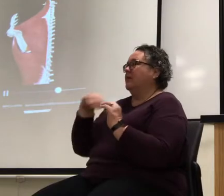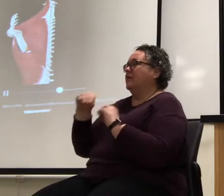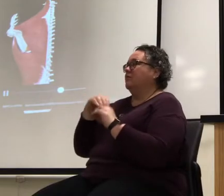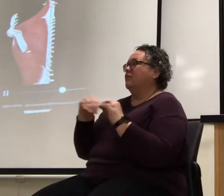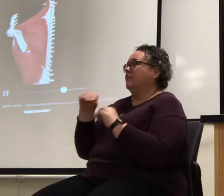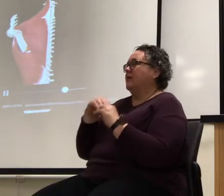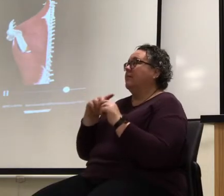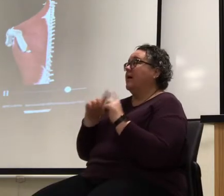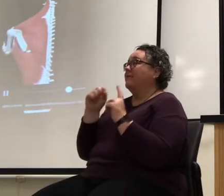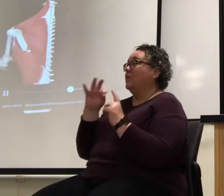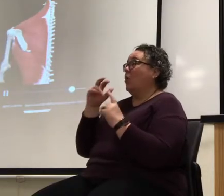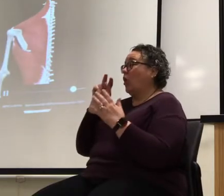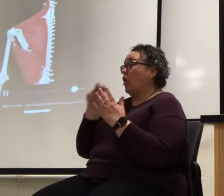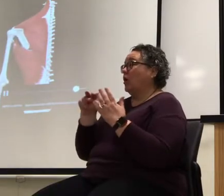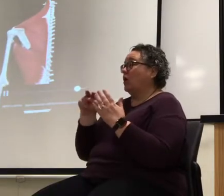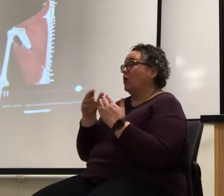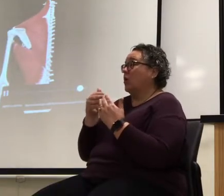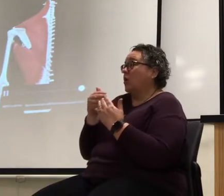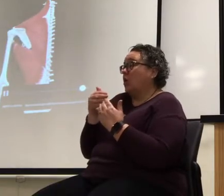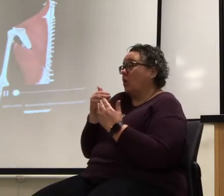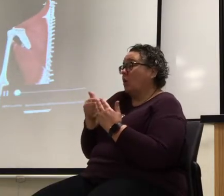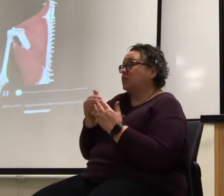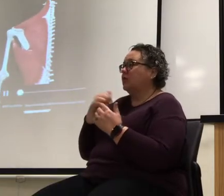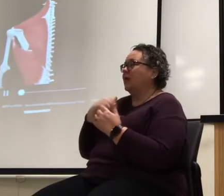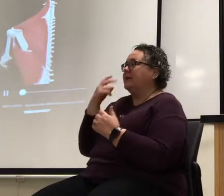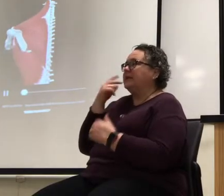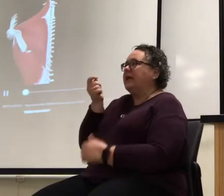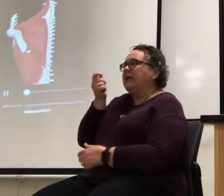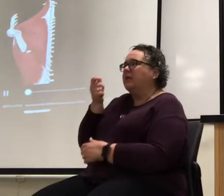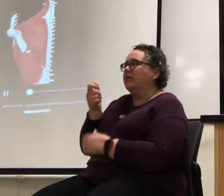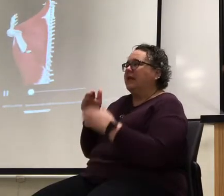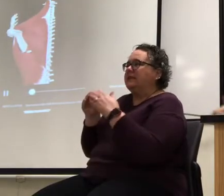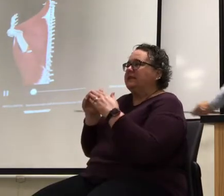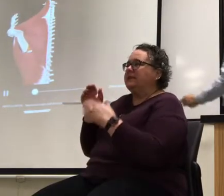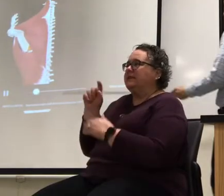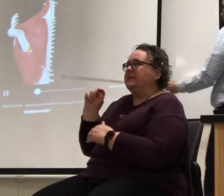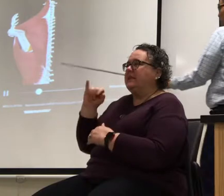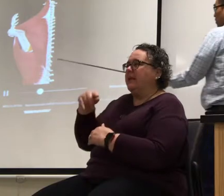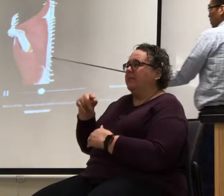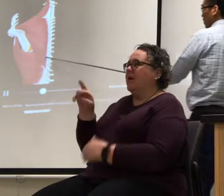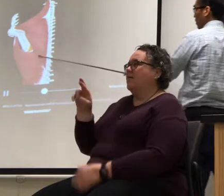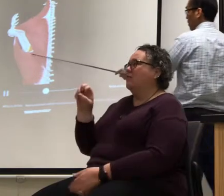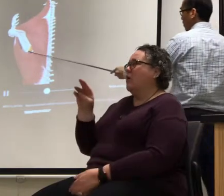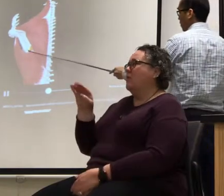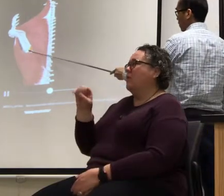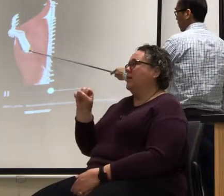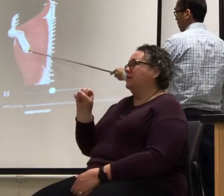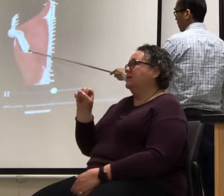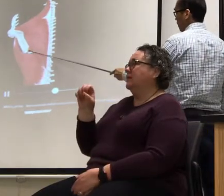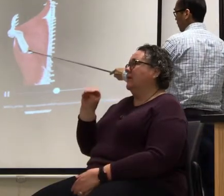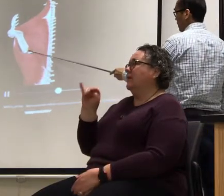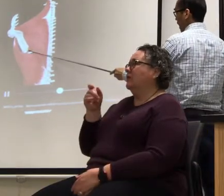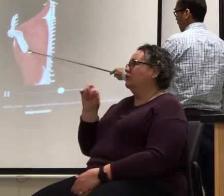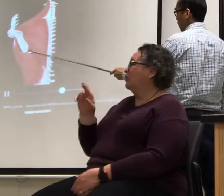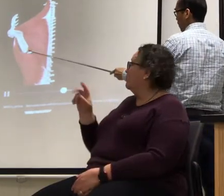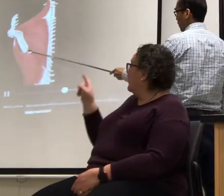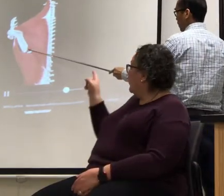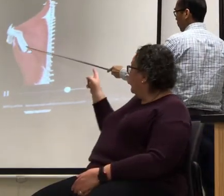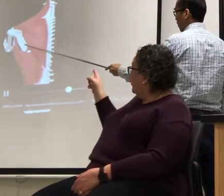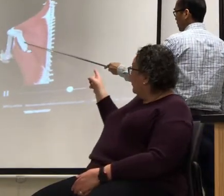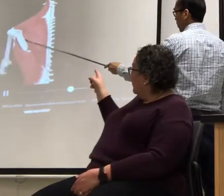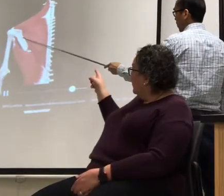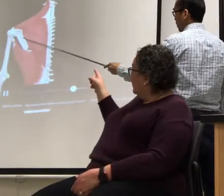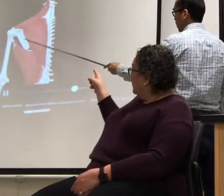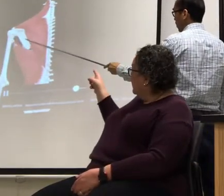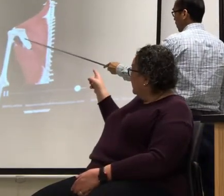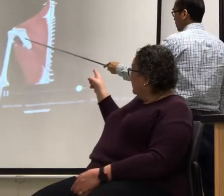closely enough, you can see a little tip of rhomboids major right there. Okay, it's hiding there. But